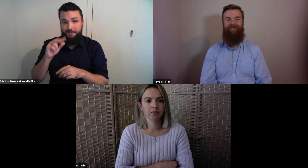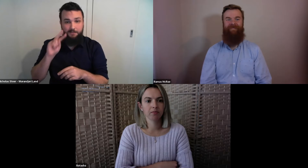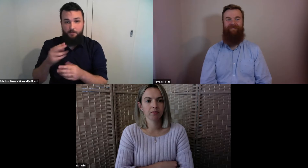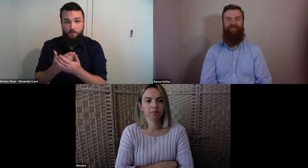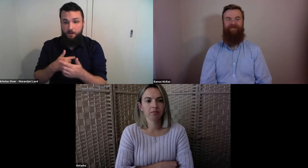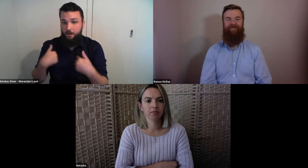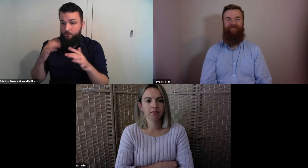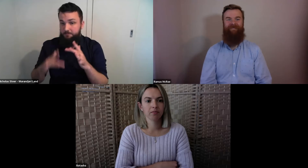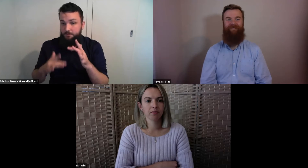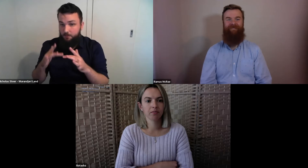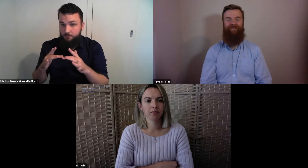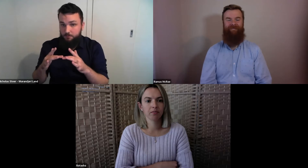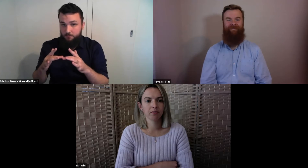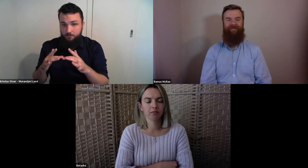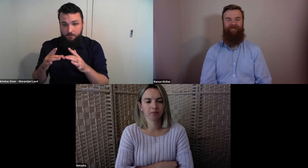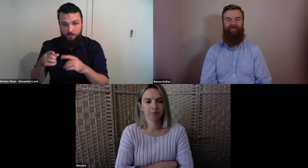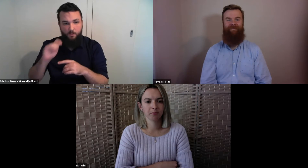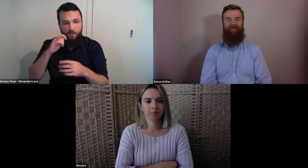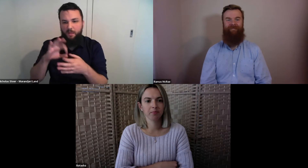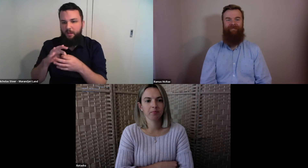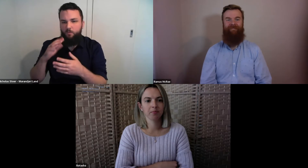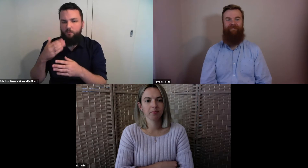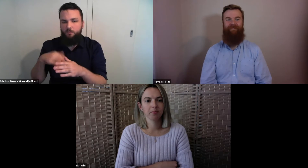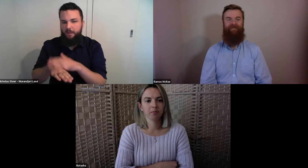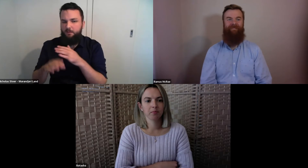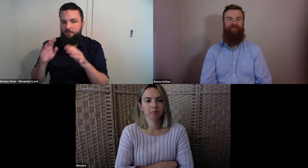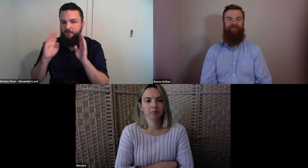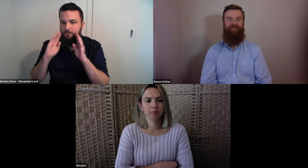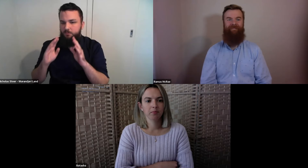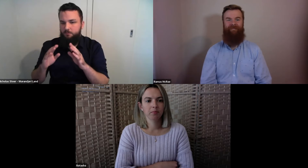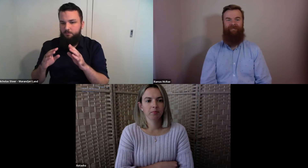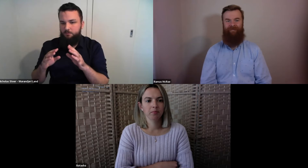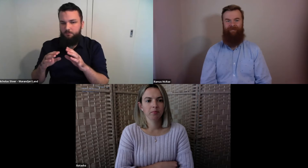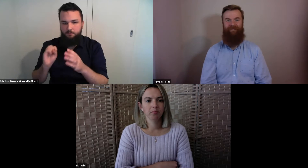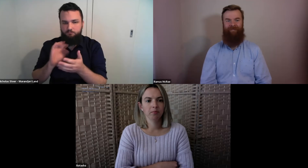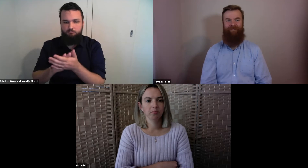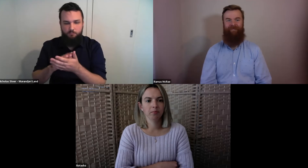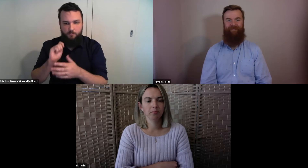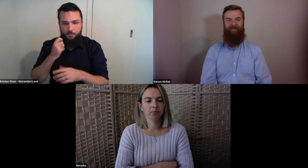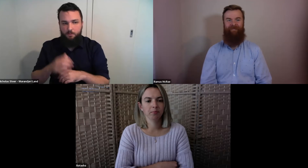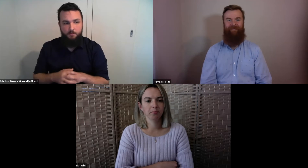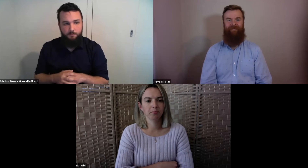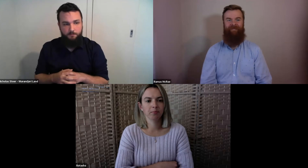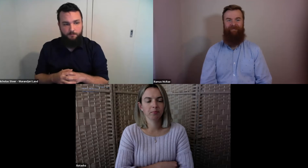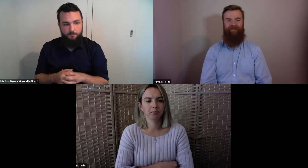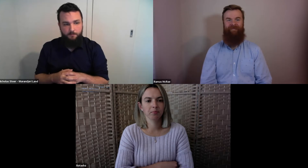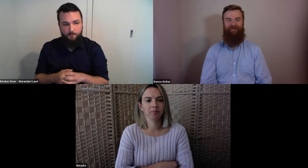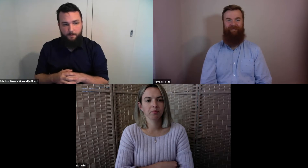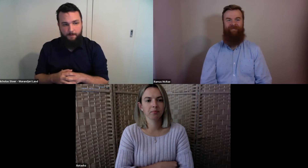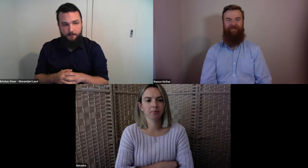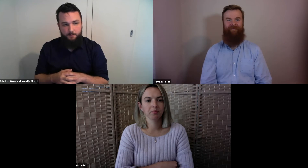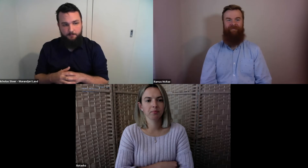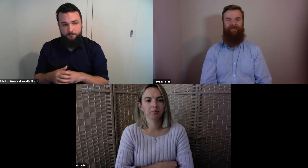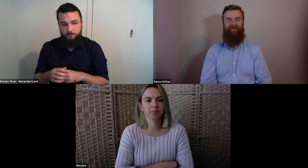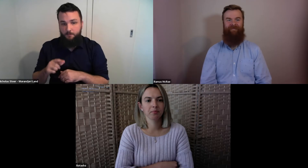seen this evening, you can actually access on our website. We'll be providing the link in the Facebook chat or